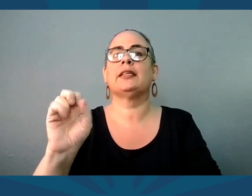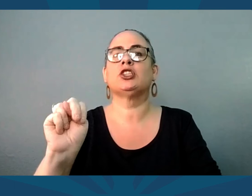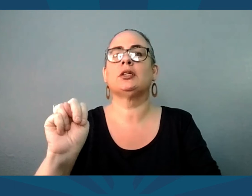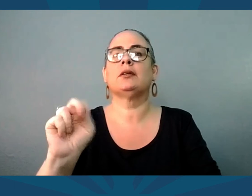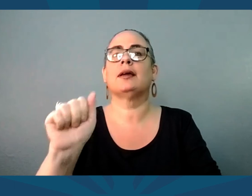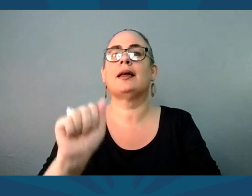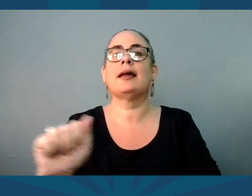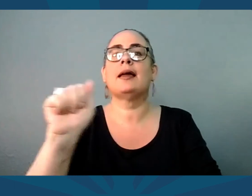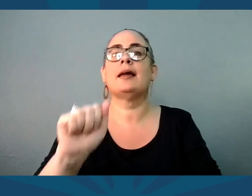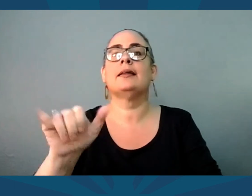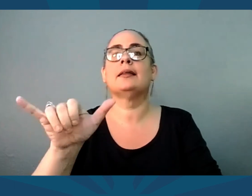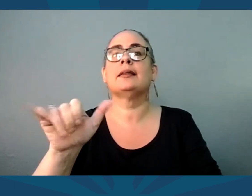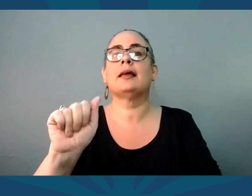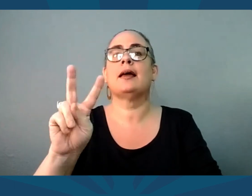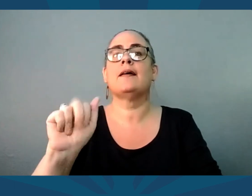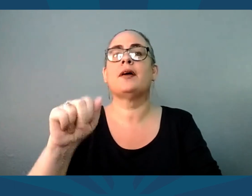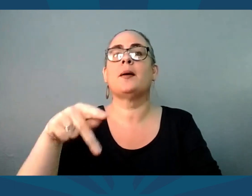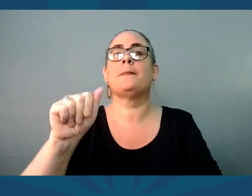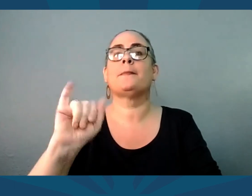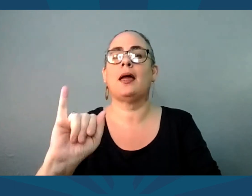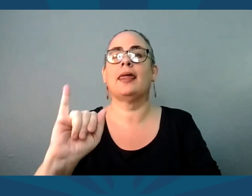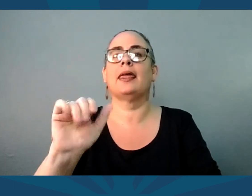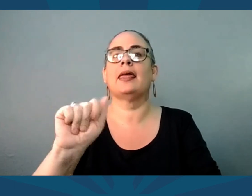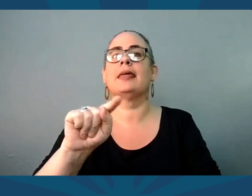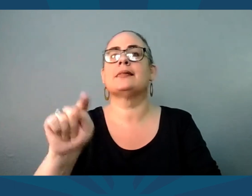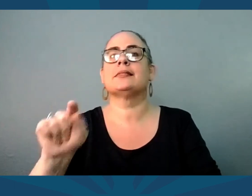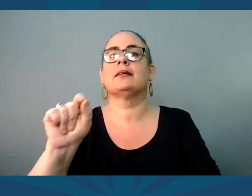web.voter.registration at